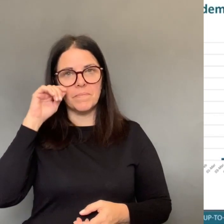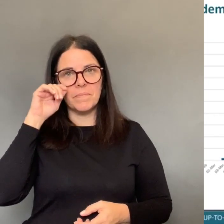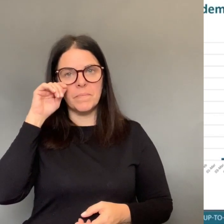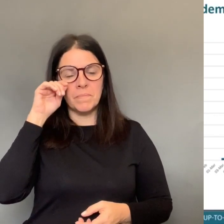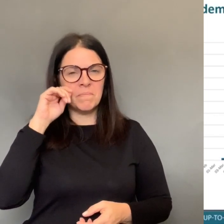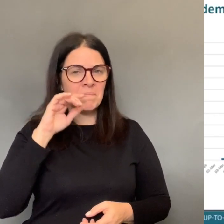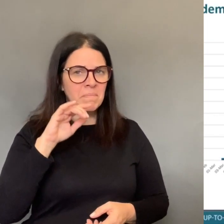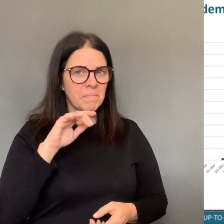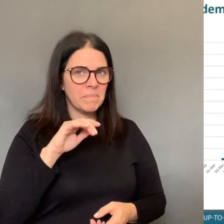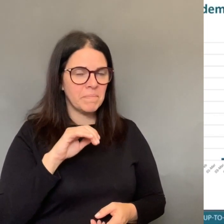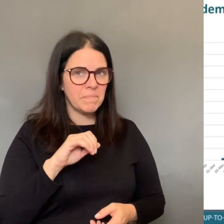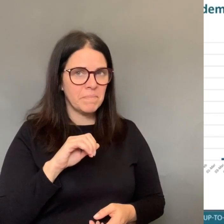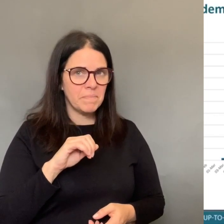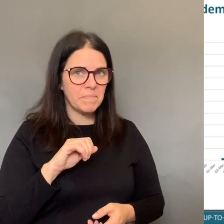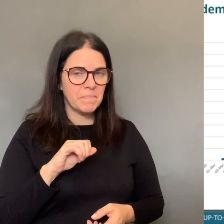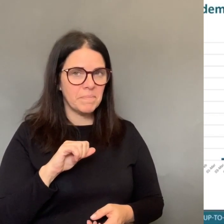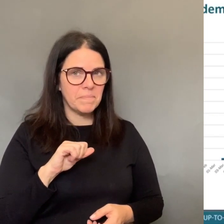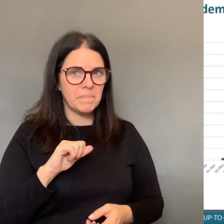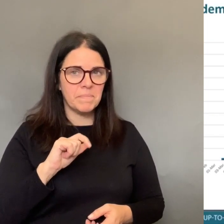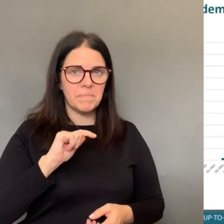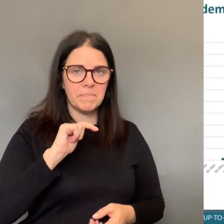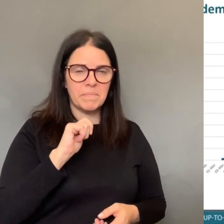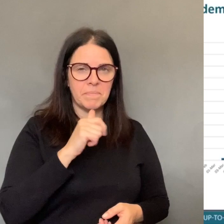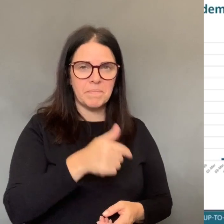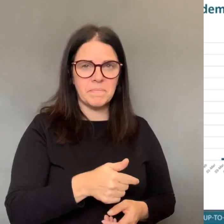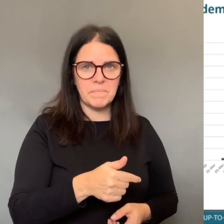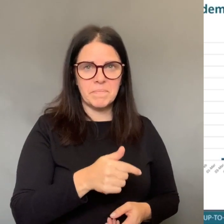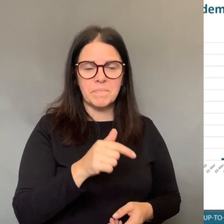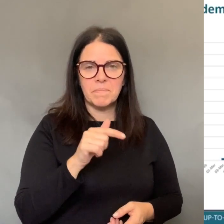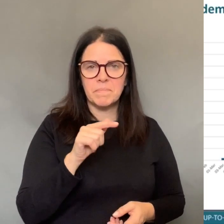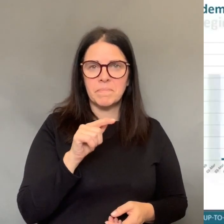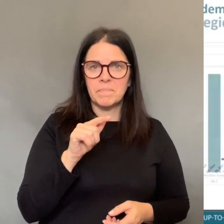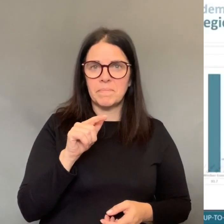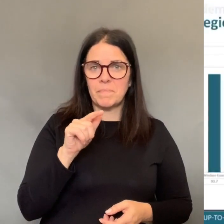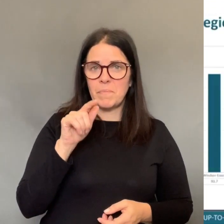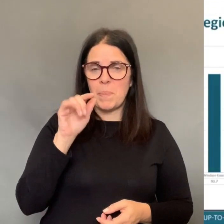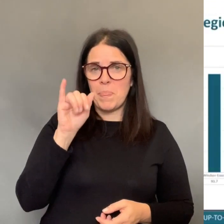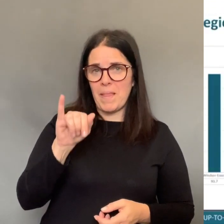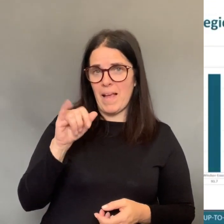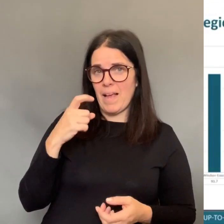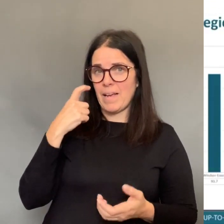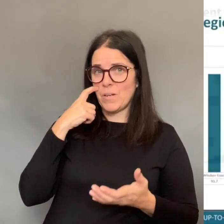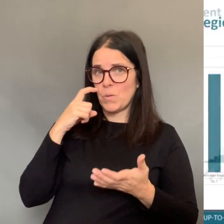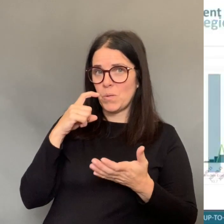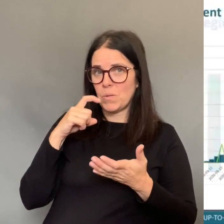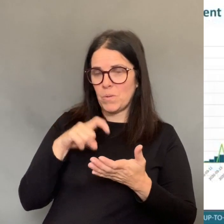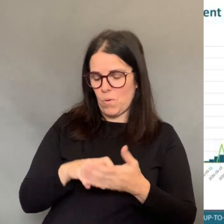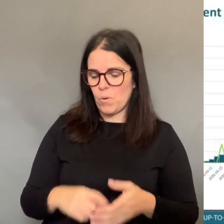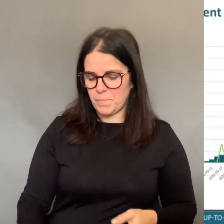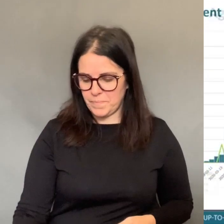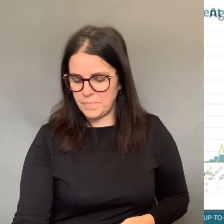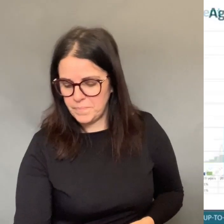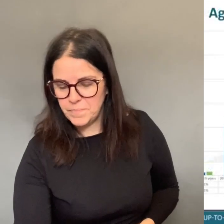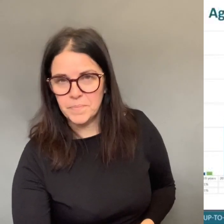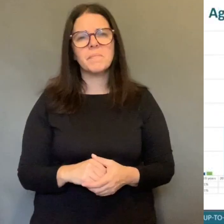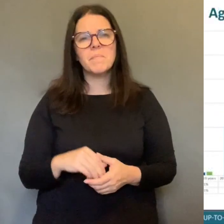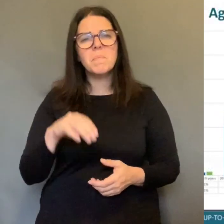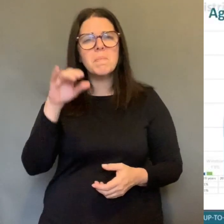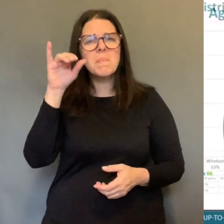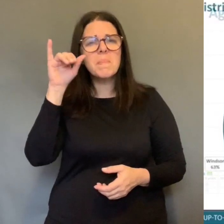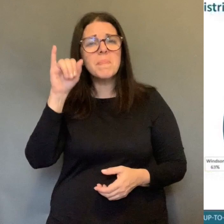do ask if they are a contact of a case, and we can still see that there are a number of people who